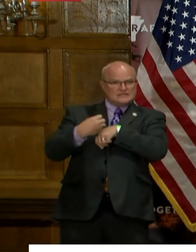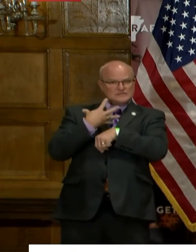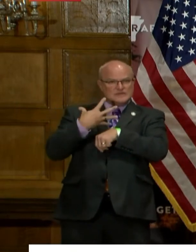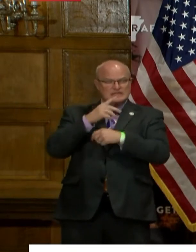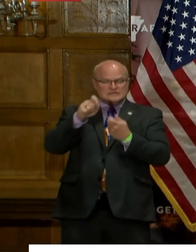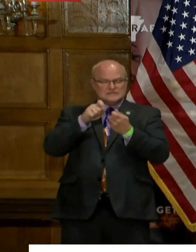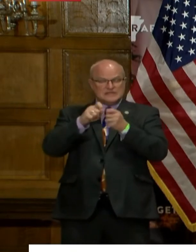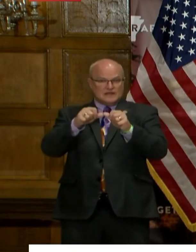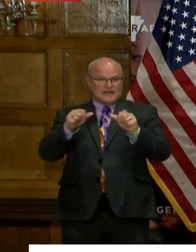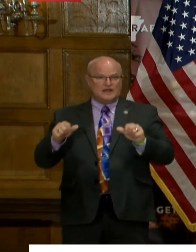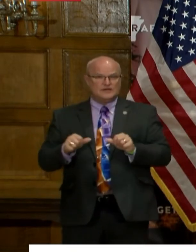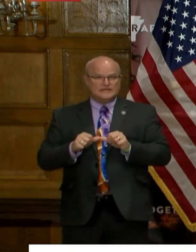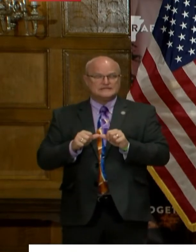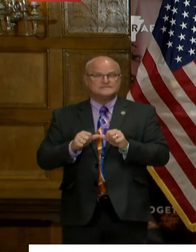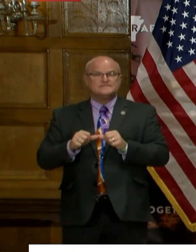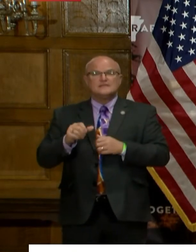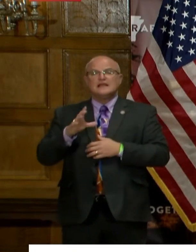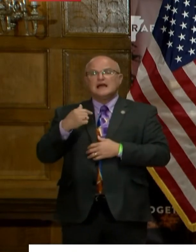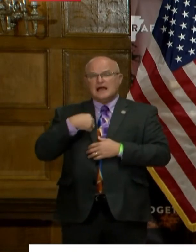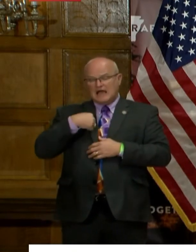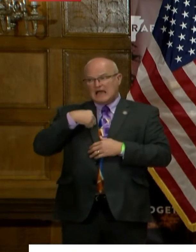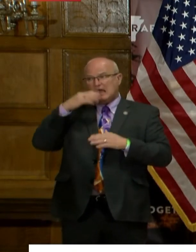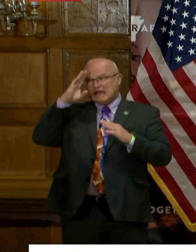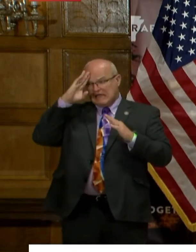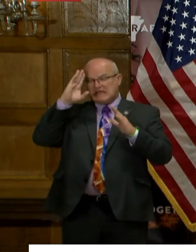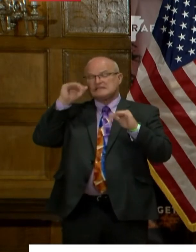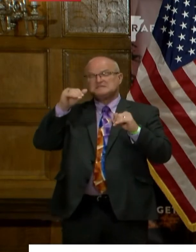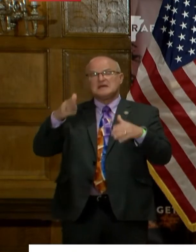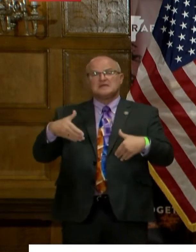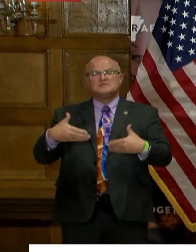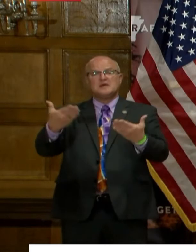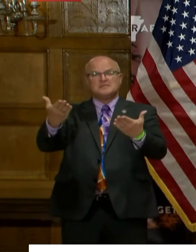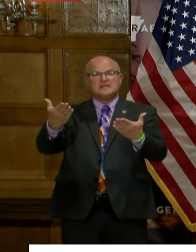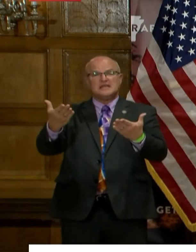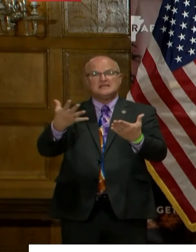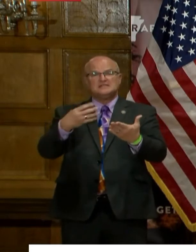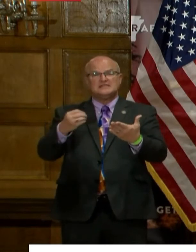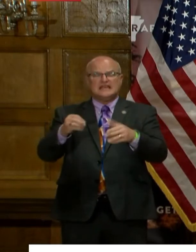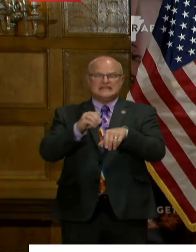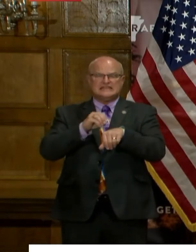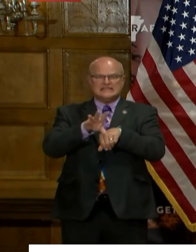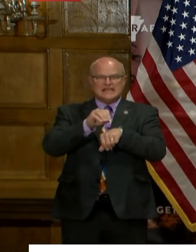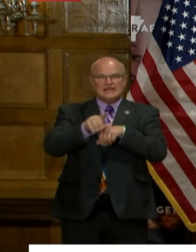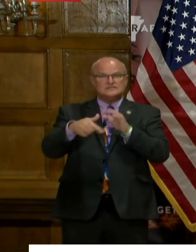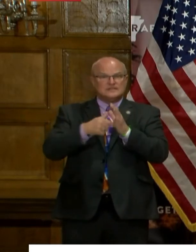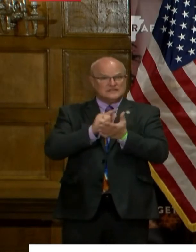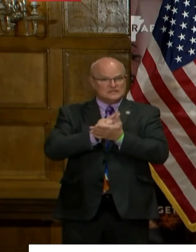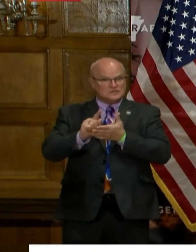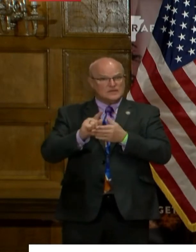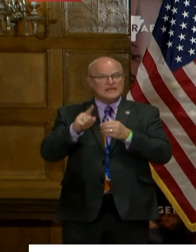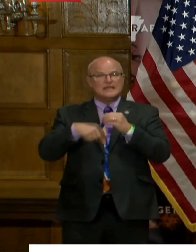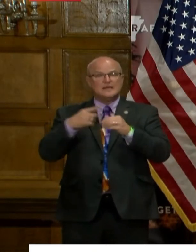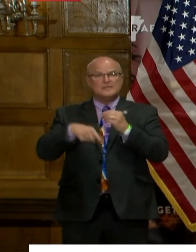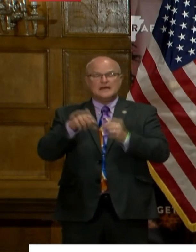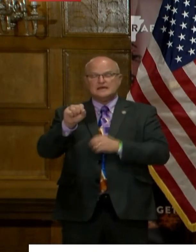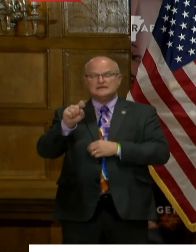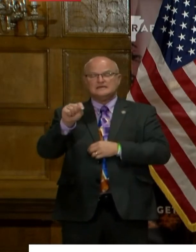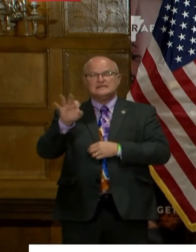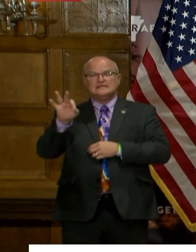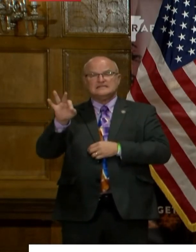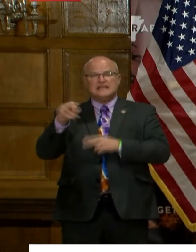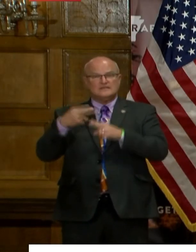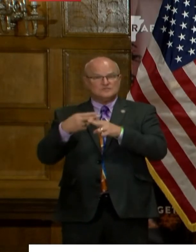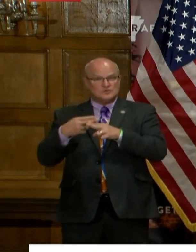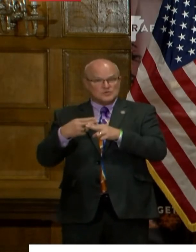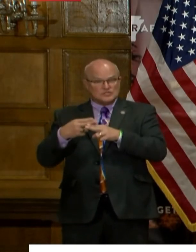particular areas. And I expect recommendations and counsel this week in the areas of staffing